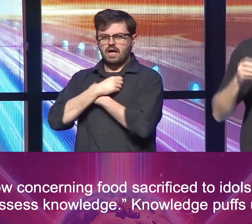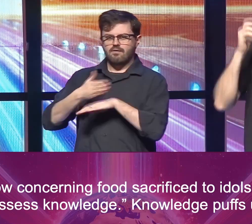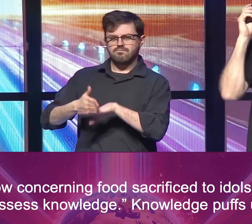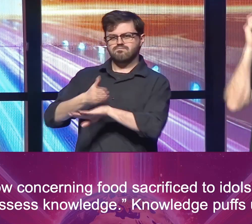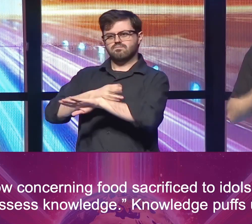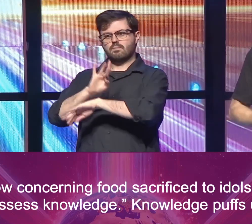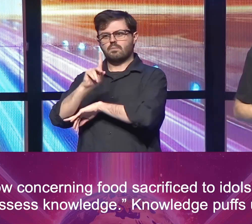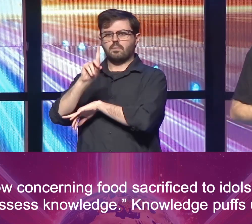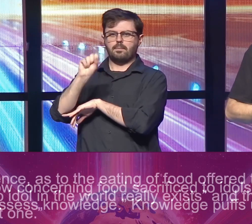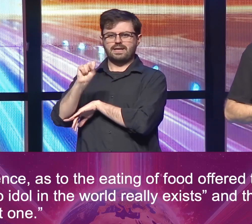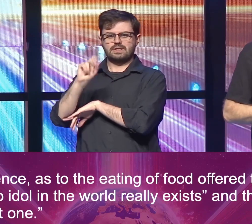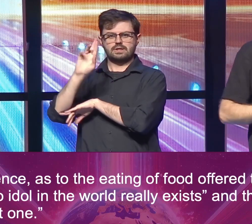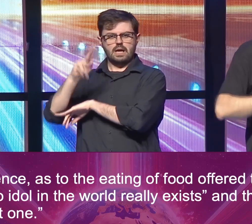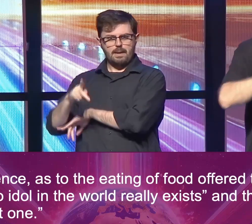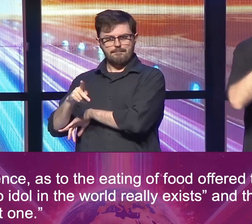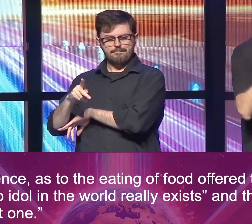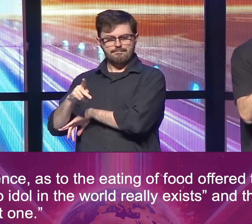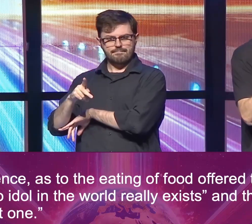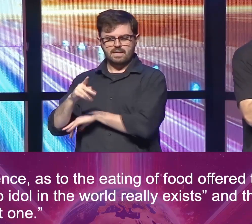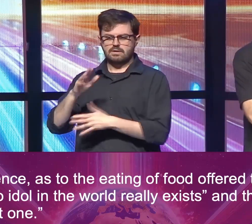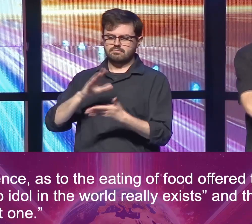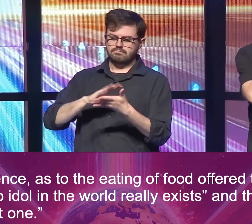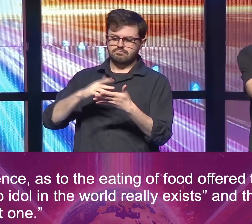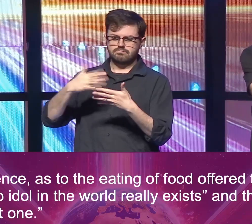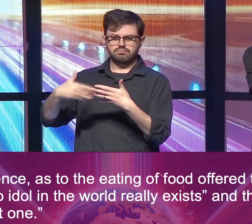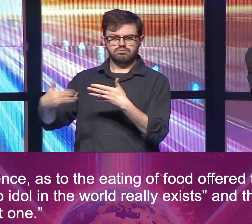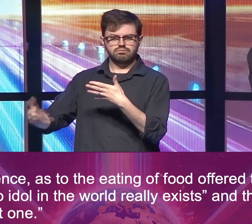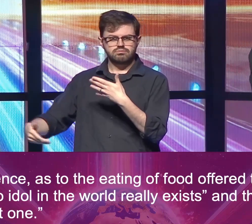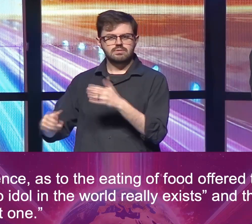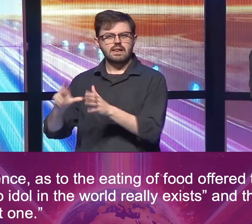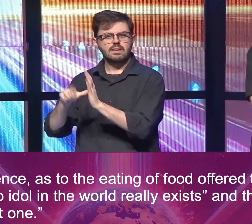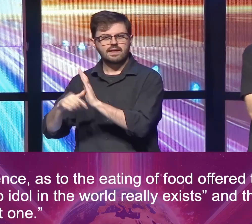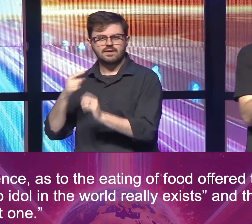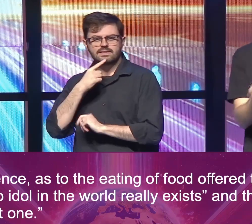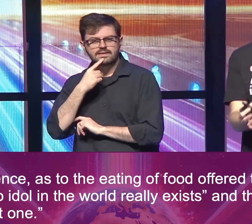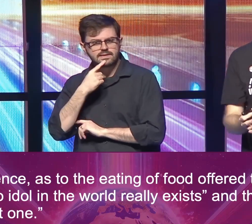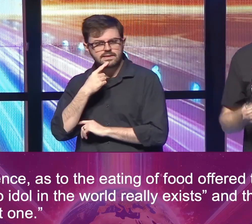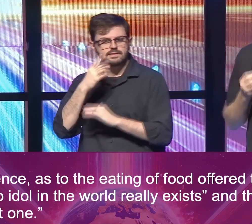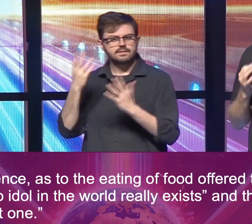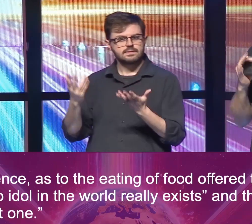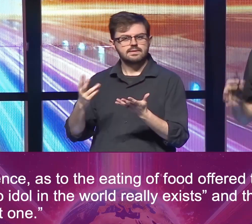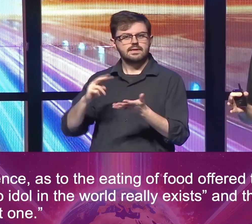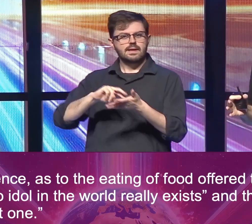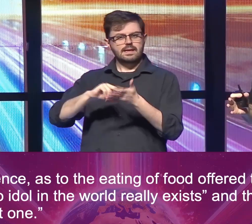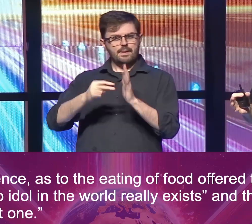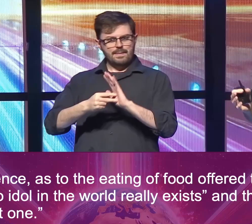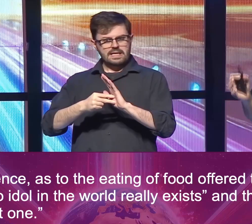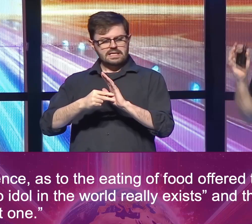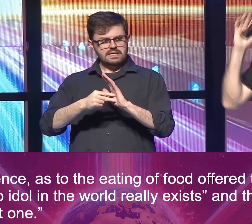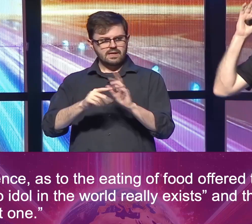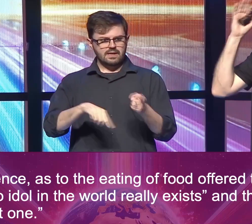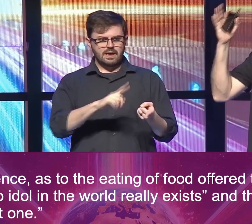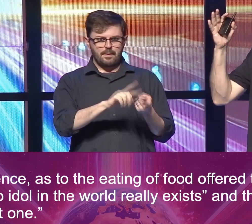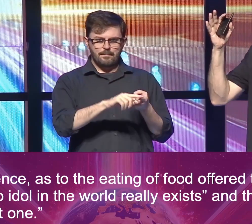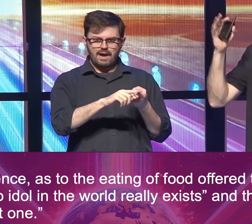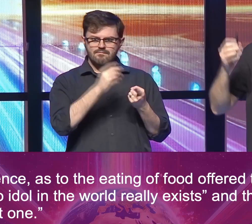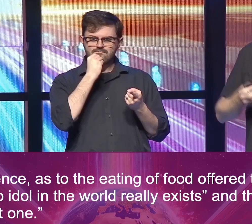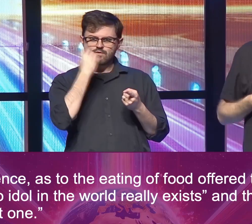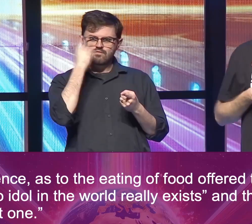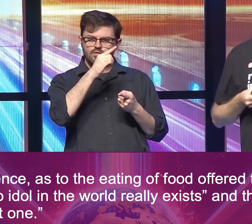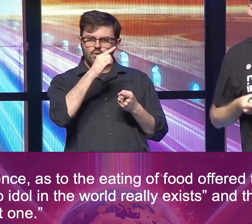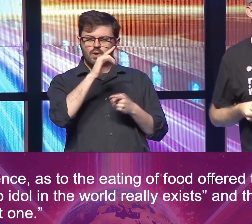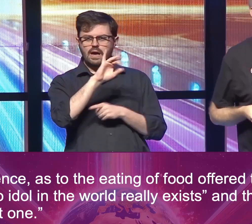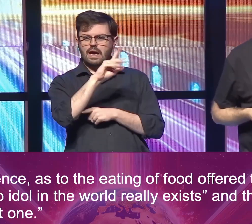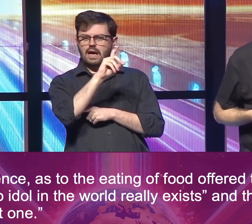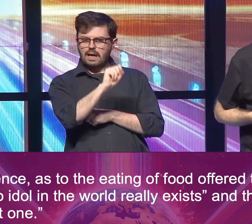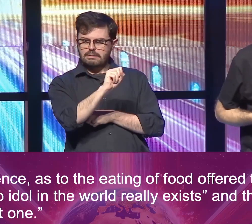later and he says, hence, as we're talking about this idea of food sacrificed to idols, we know, right, this is the knowledge that we know,